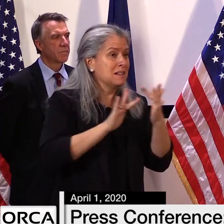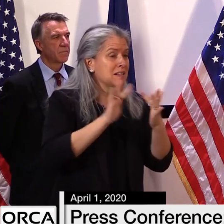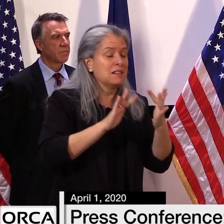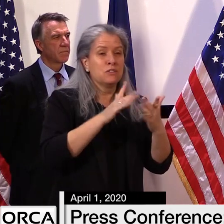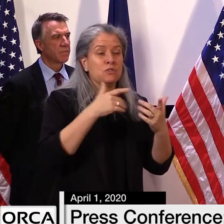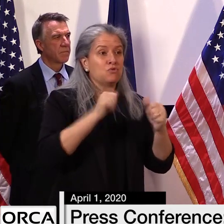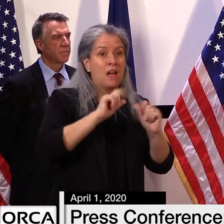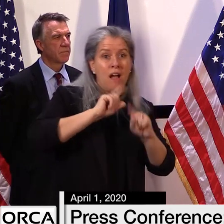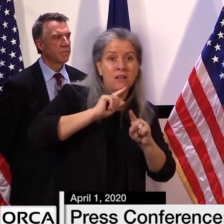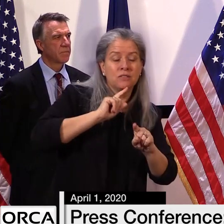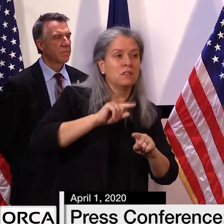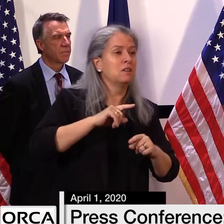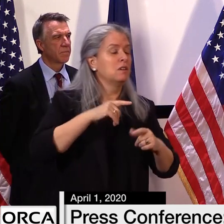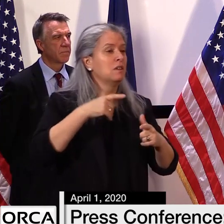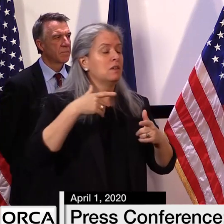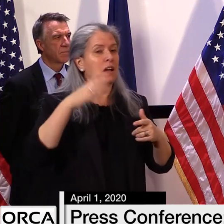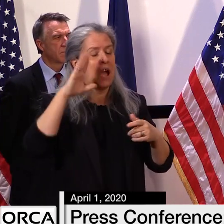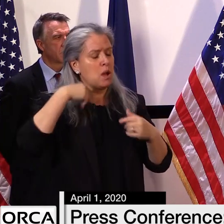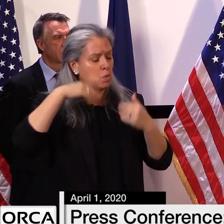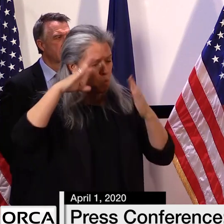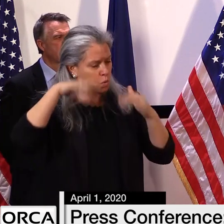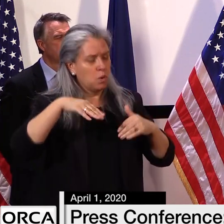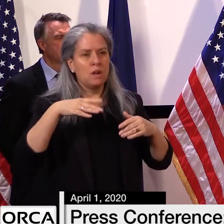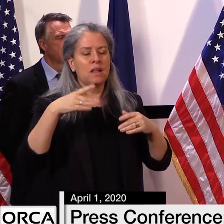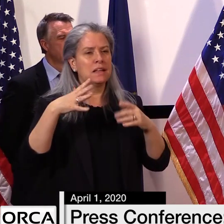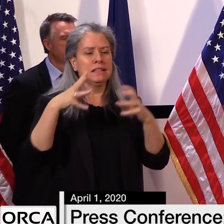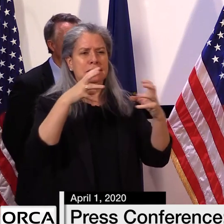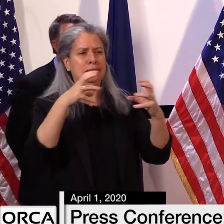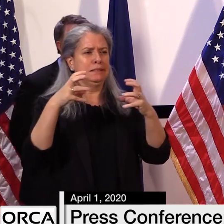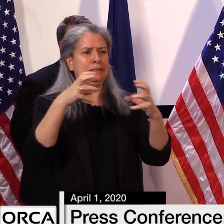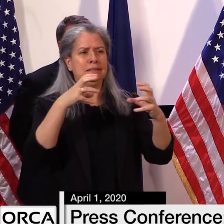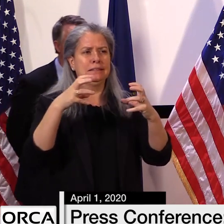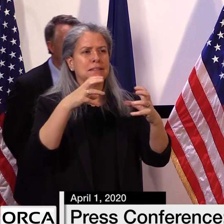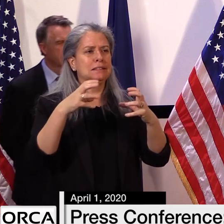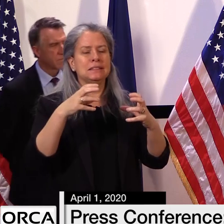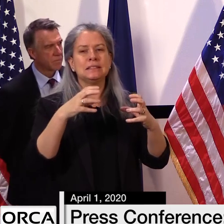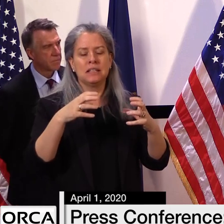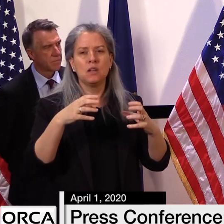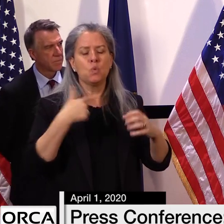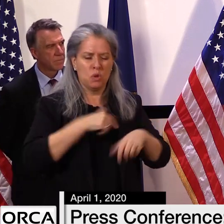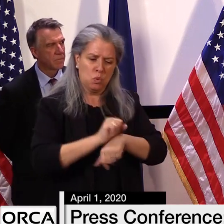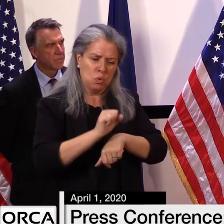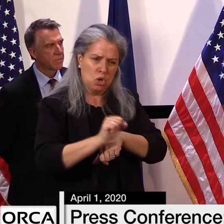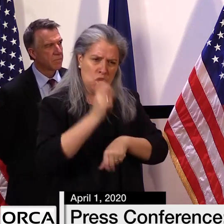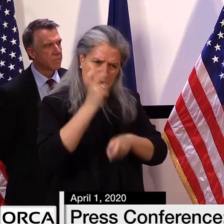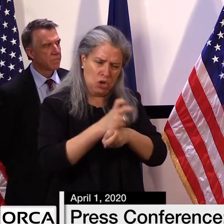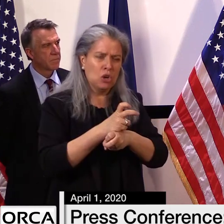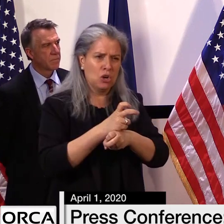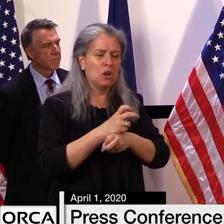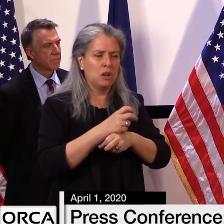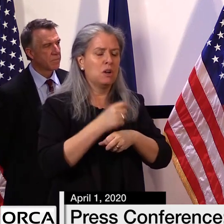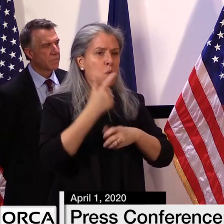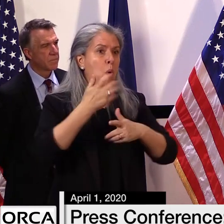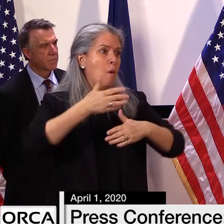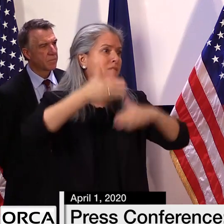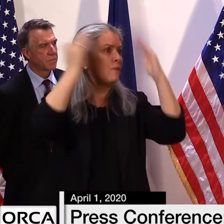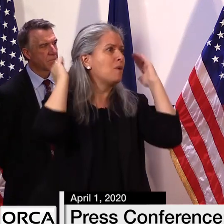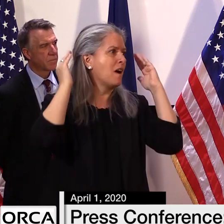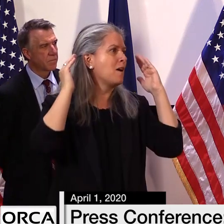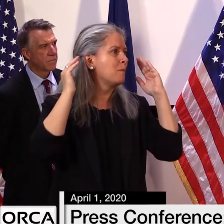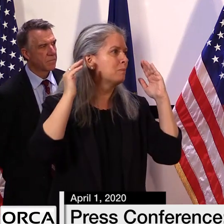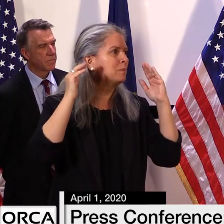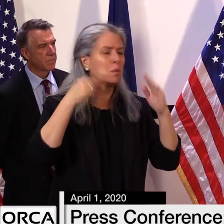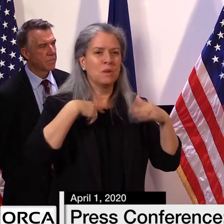by phone, to contact the department. We recognize that we are working extremely hard to make sure that we are